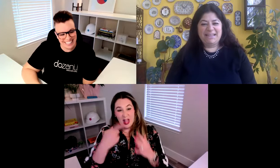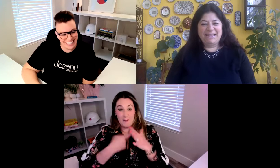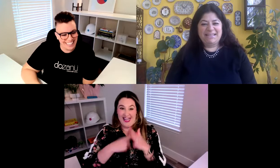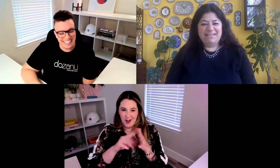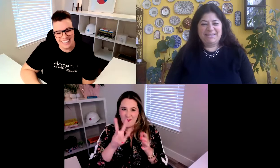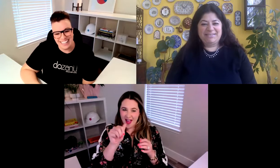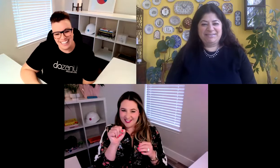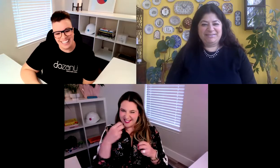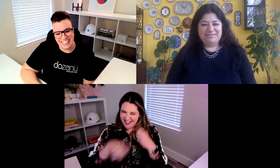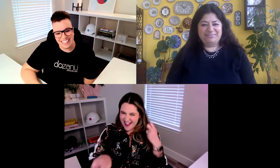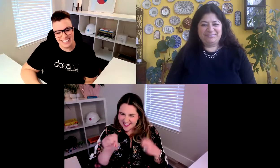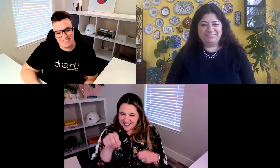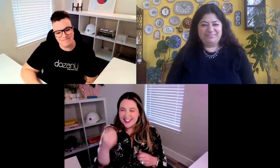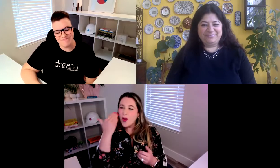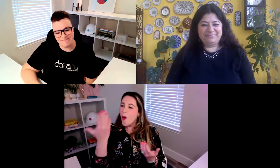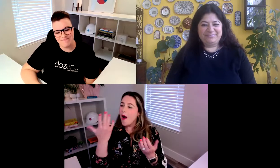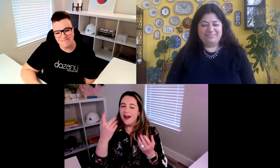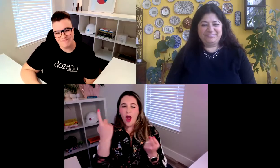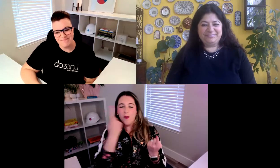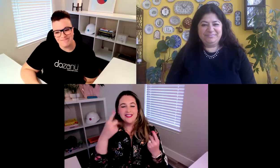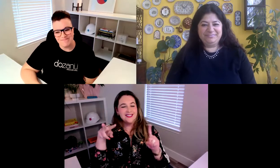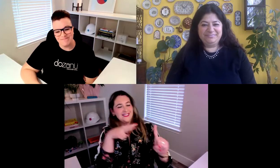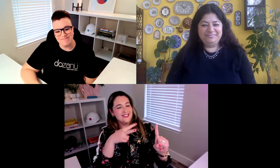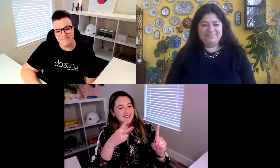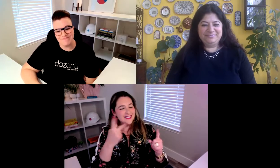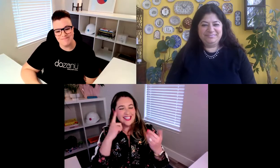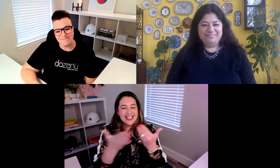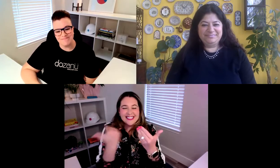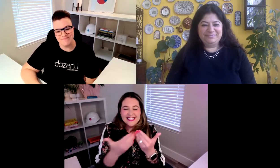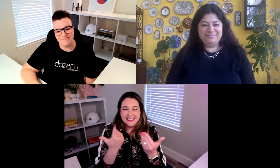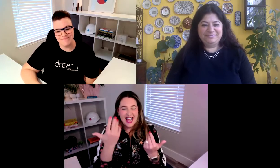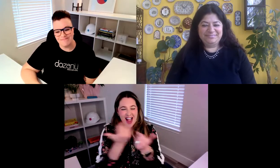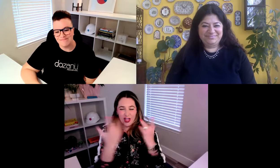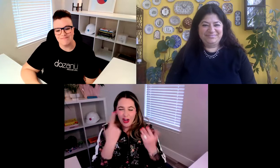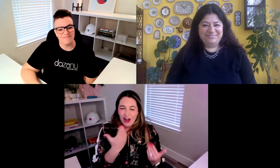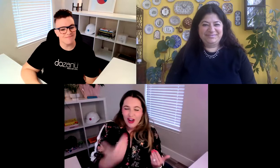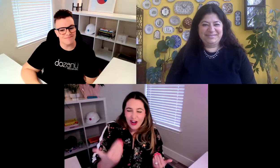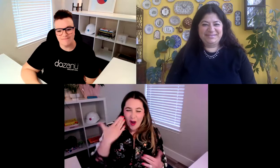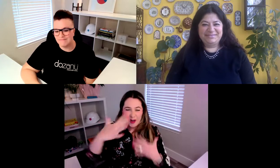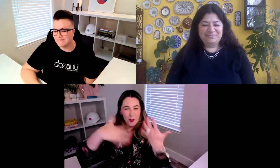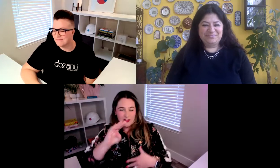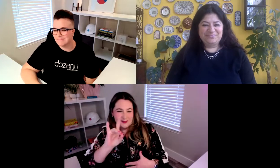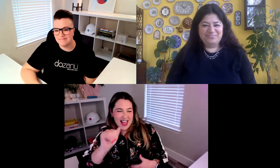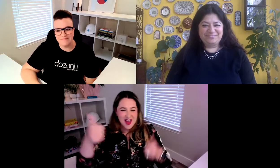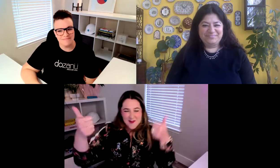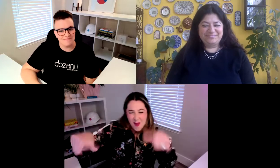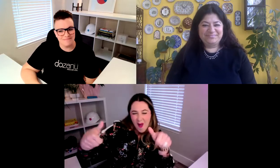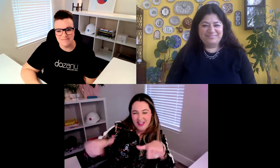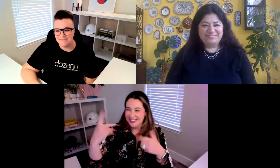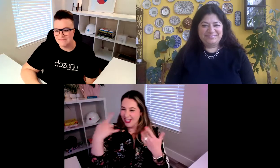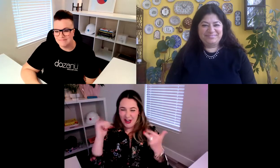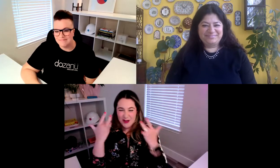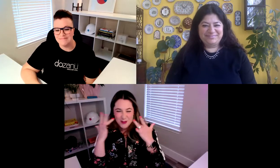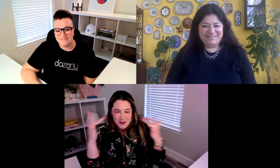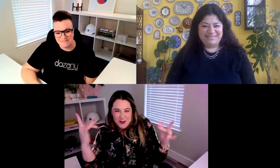Michelle, would you agree? This is Michelle speaking. Yes, I have to say, though, the beginning, I felt it was very tough. You know, a lot of people think it was